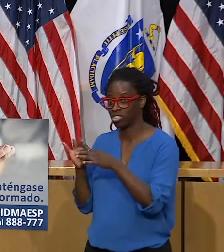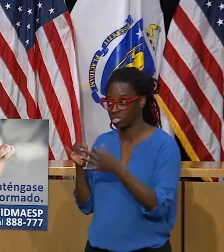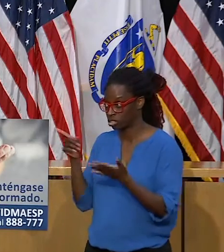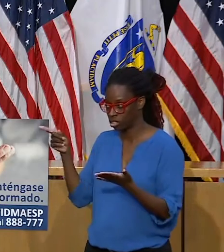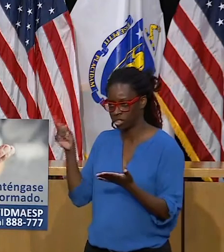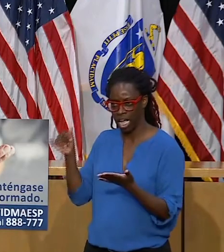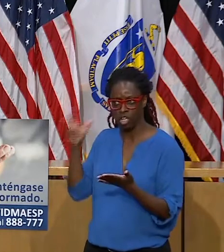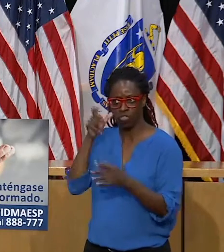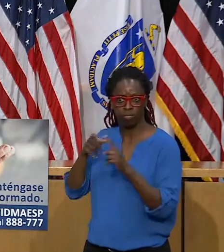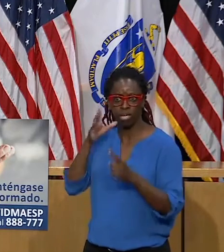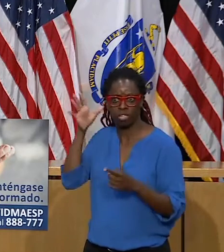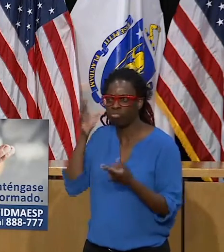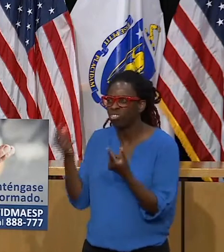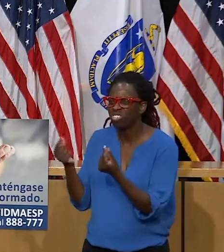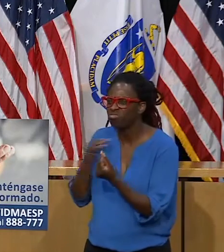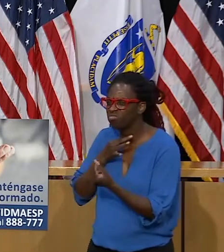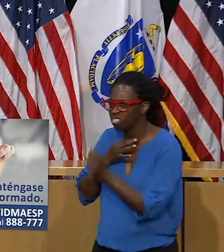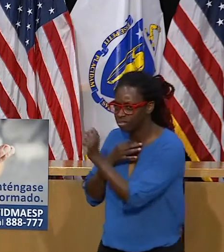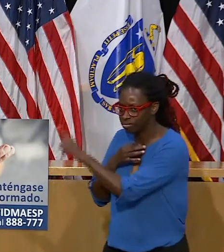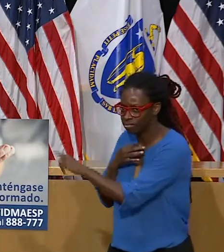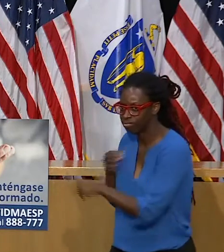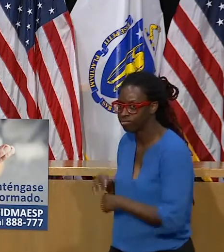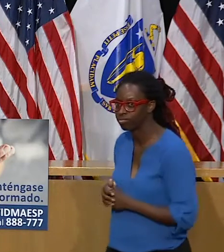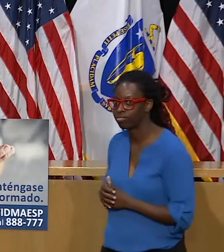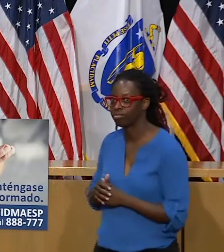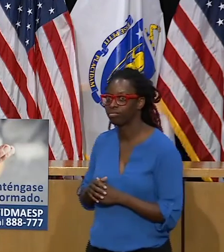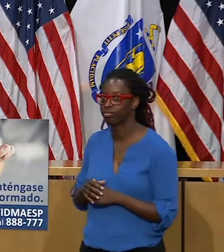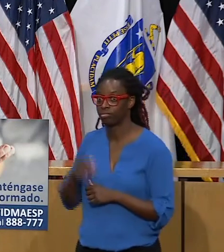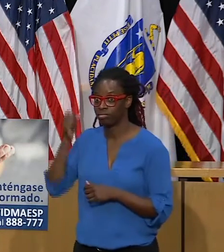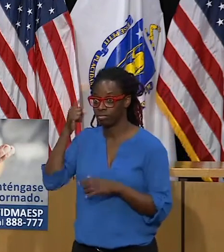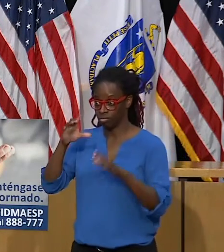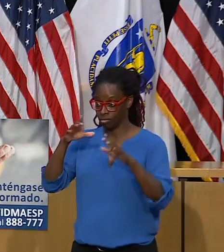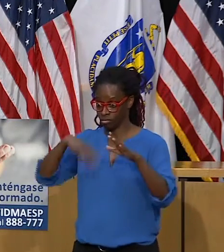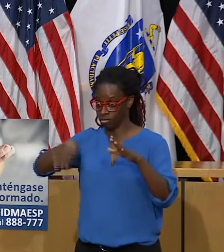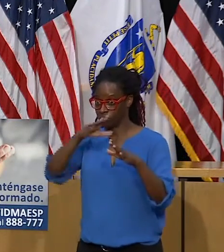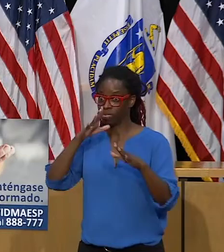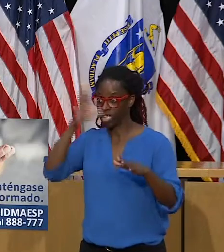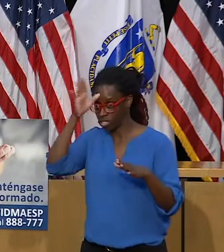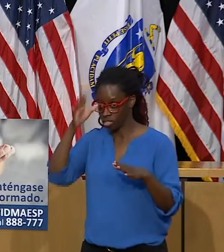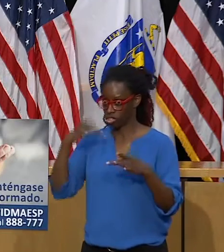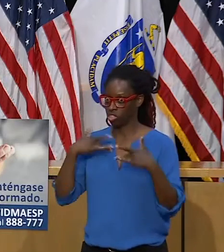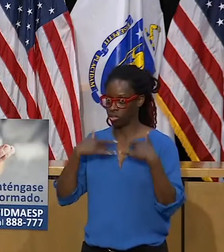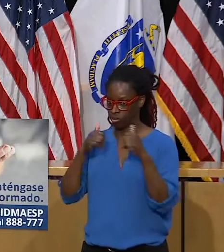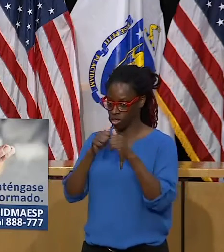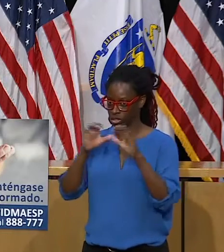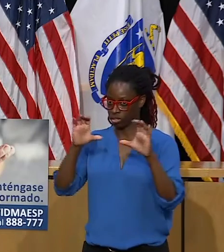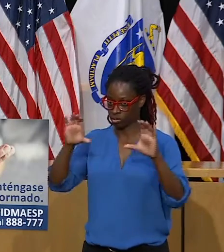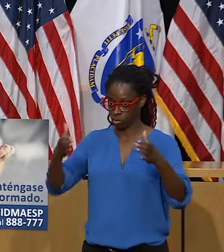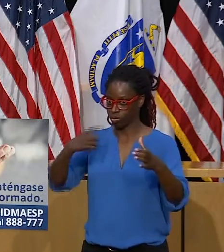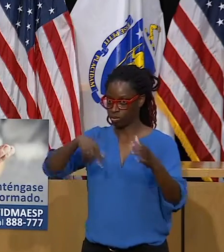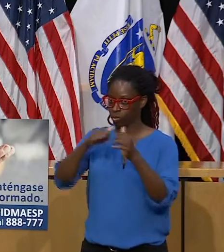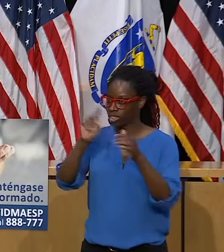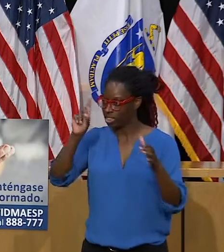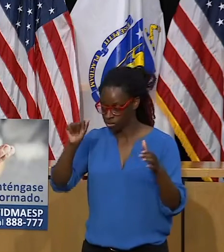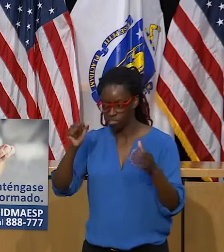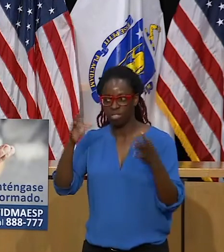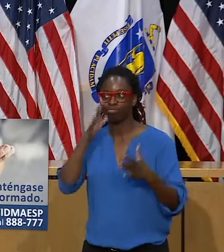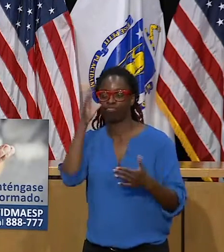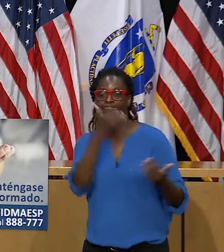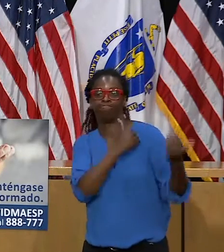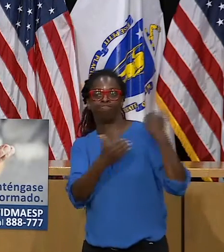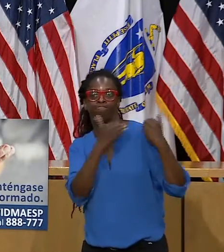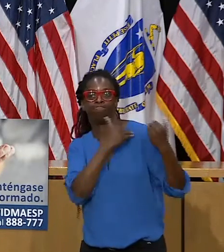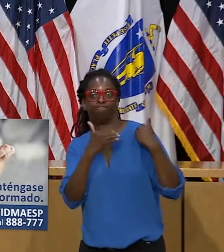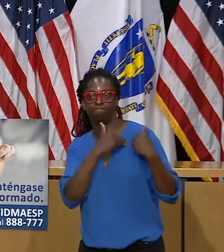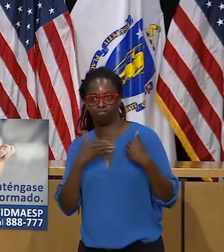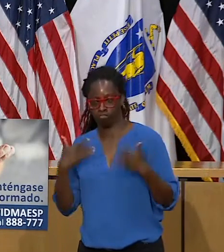special needs kids who believe that their kids have regressed dramatically over the course of the past few months. And I